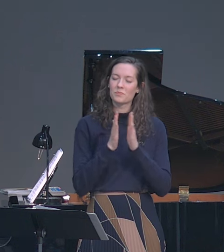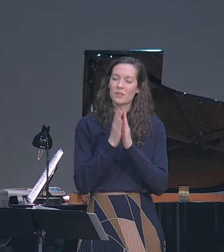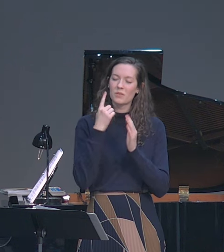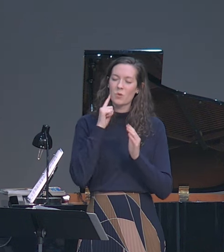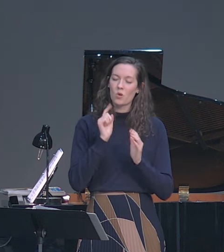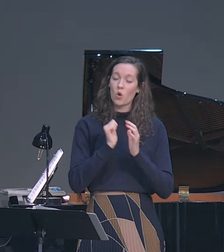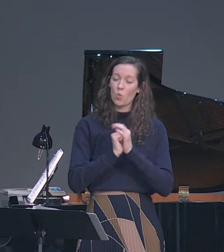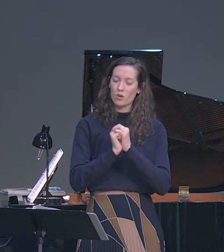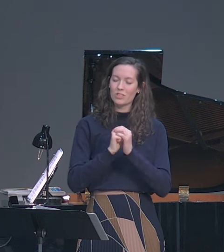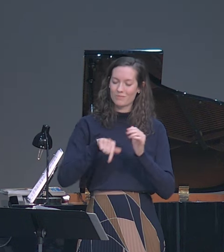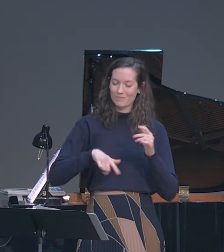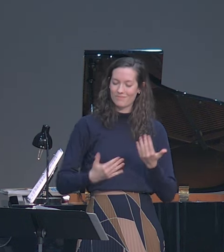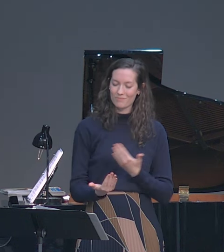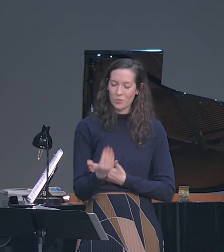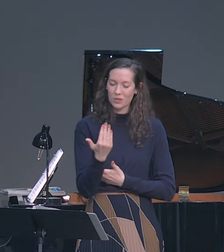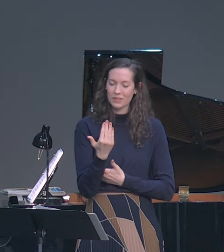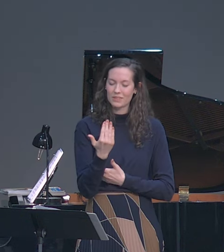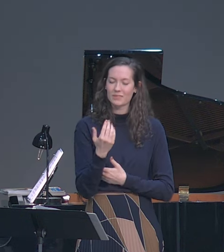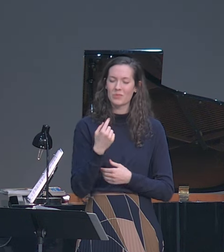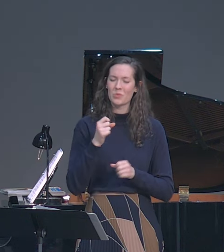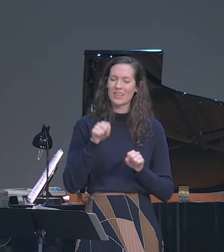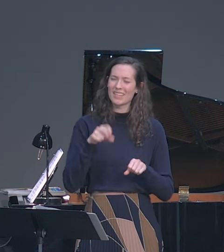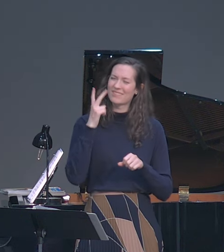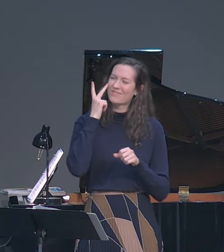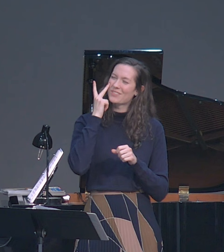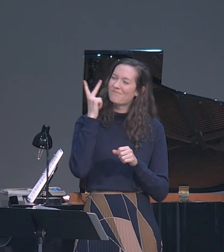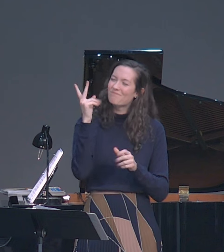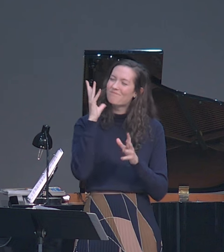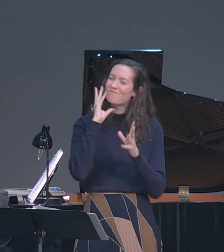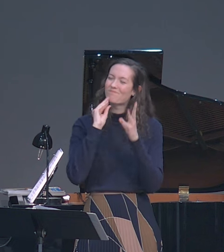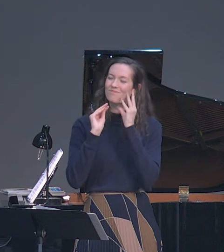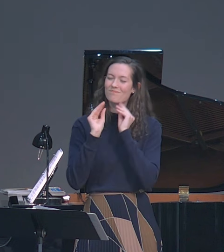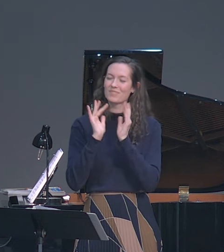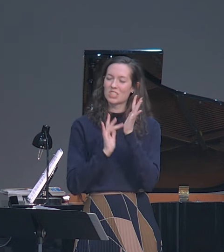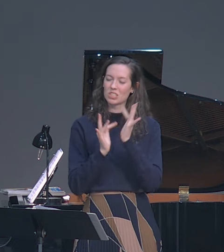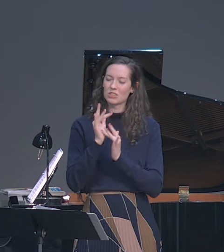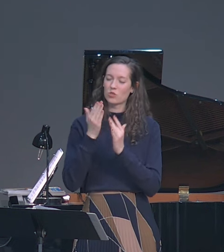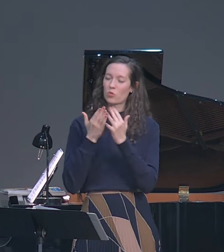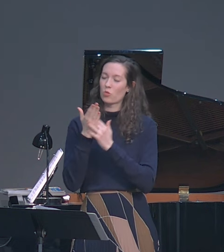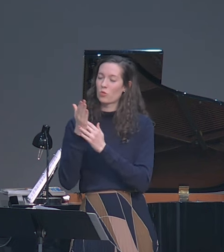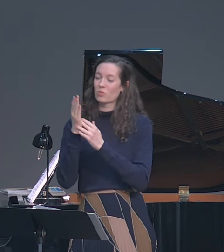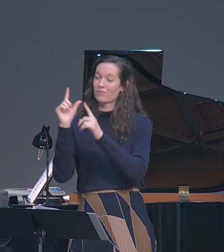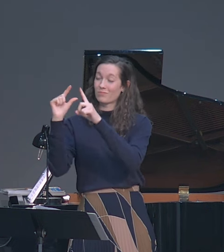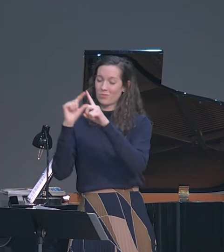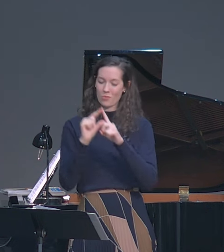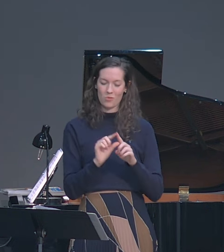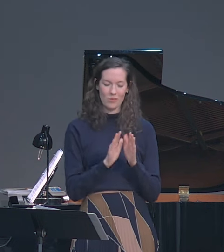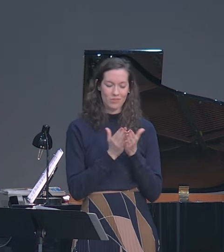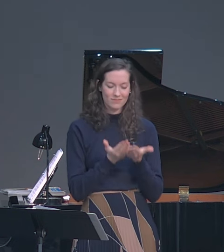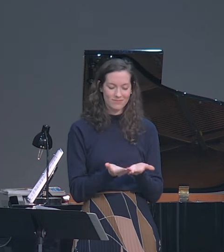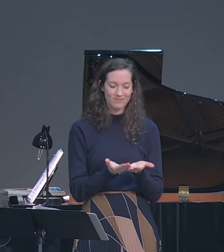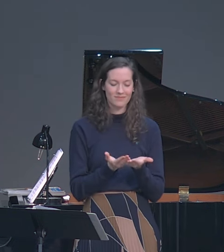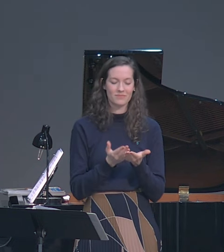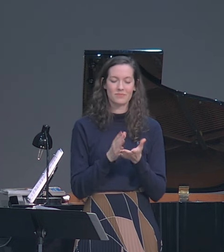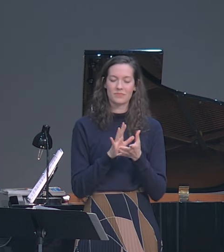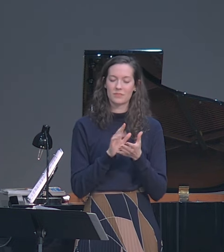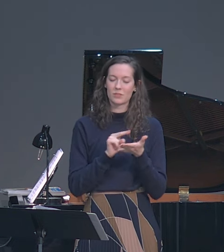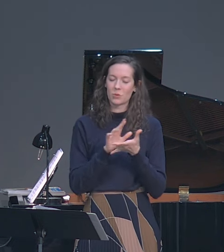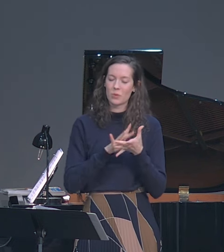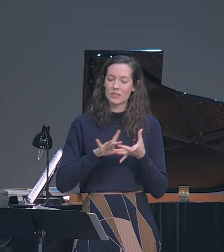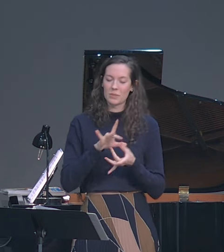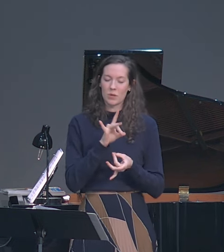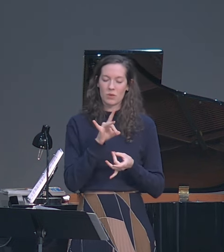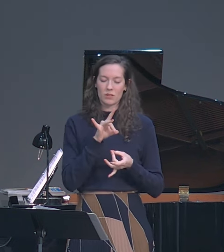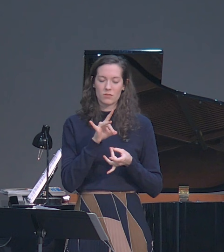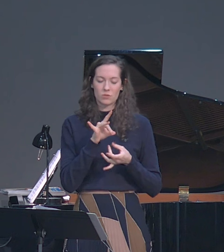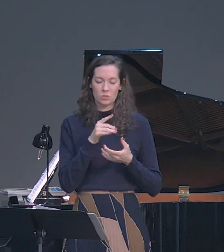this morning, that we would be able to see Jesus through the scriptures, that the Spirit of God would use it in our lives, that